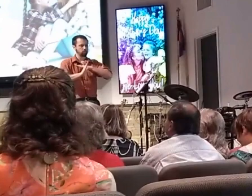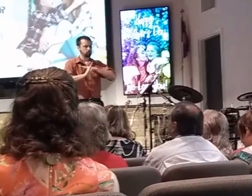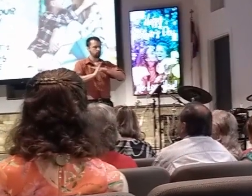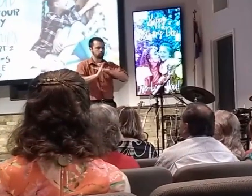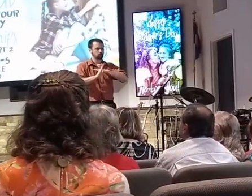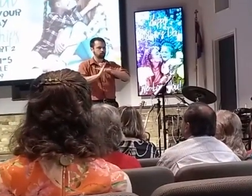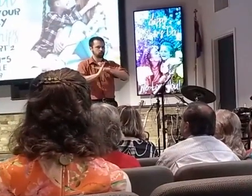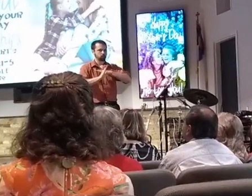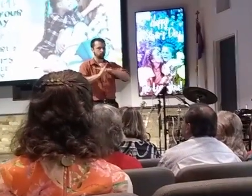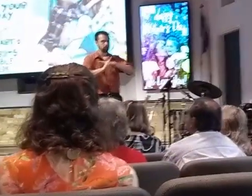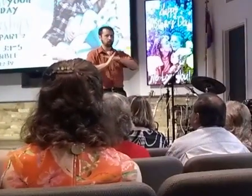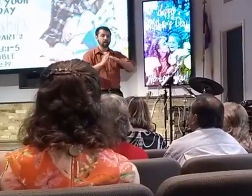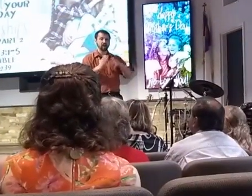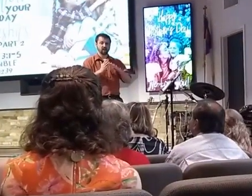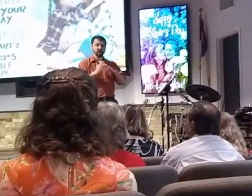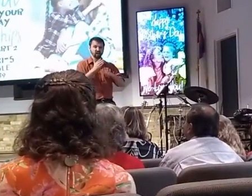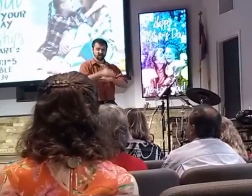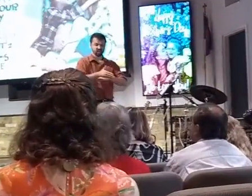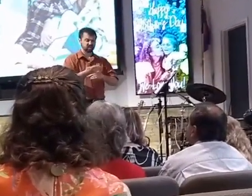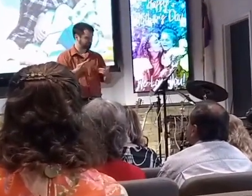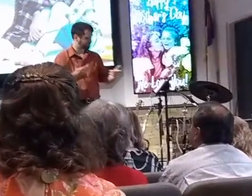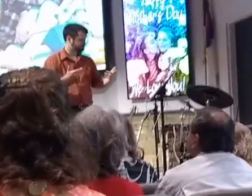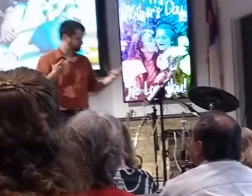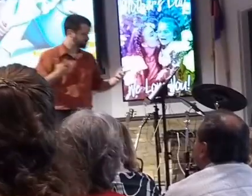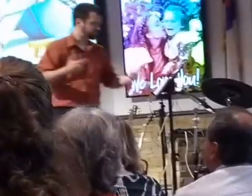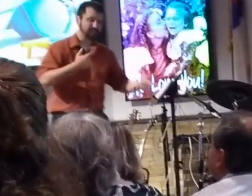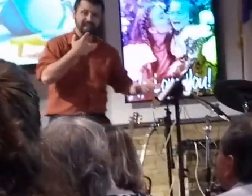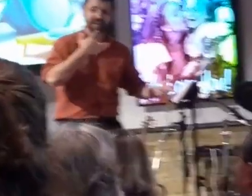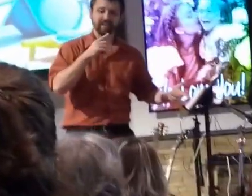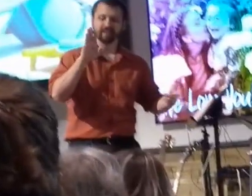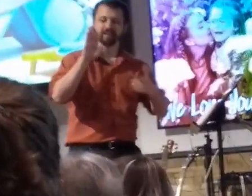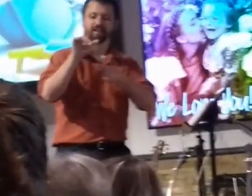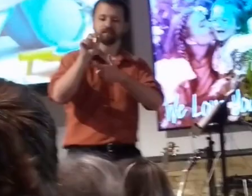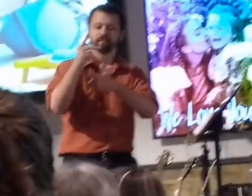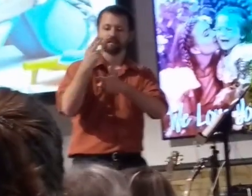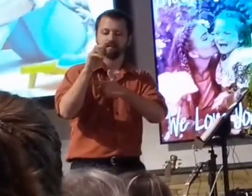souls. Jesus, you're the anchor of our